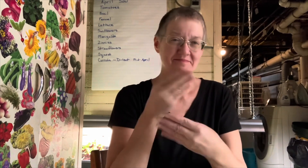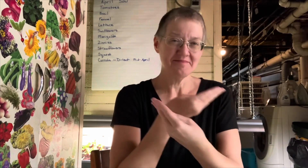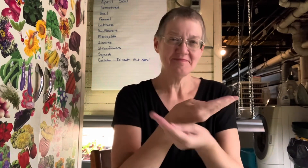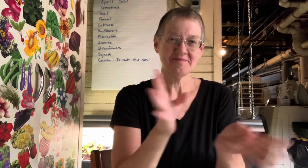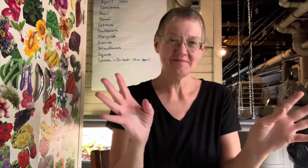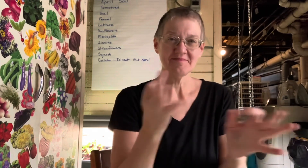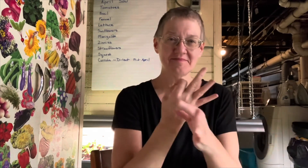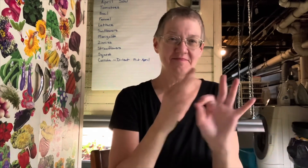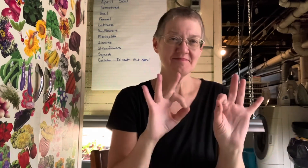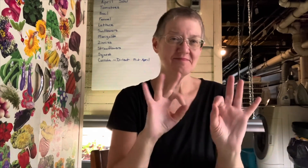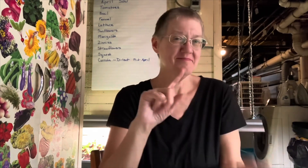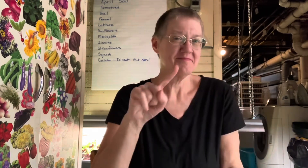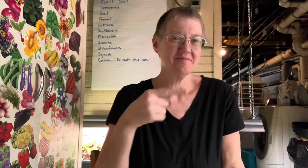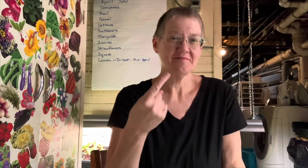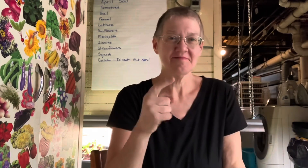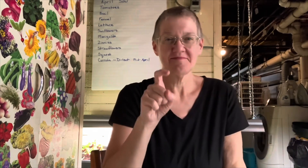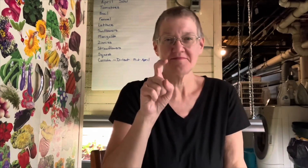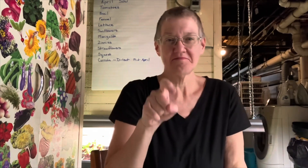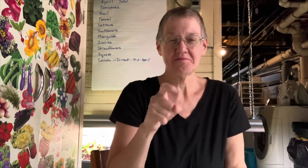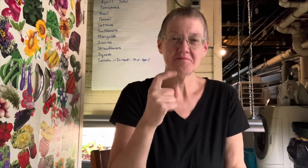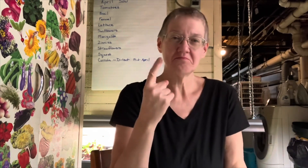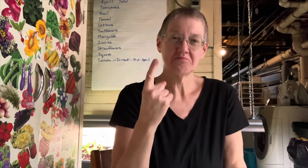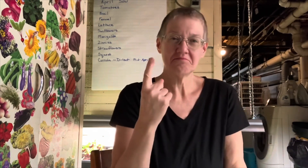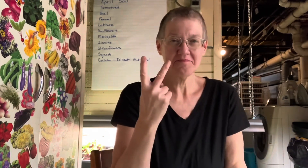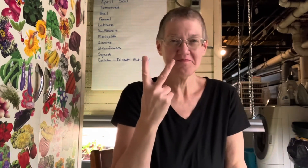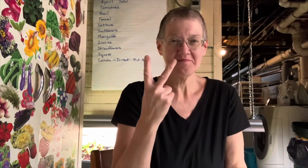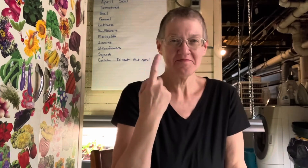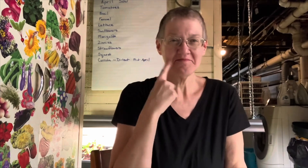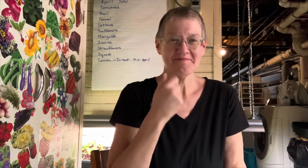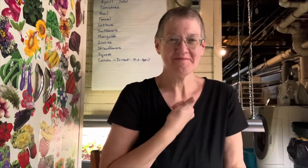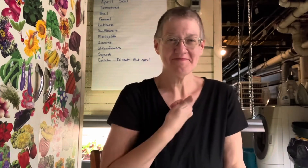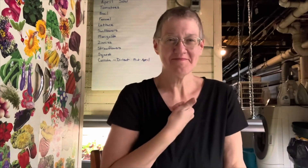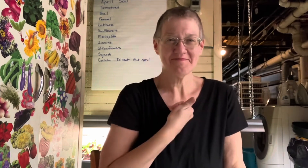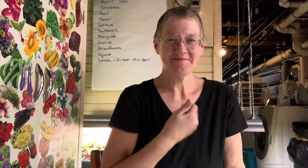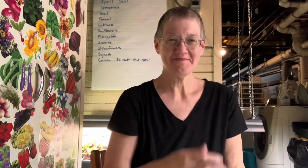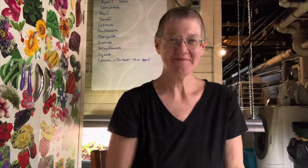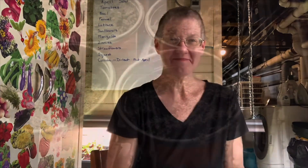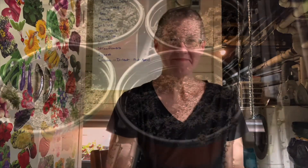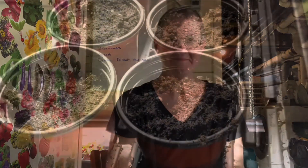Most of these plants I'm going to give away for free. I only need 1 or 2 for myself.